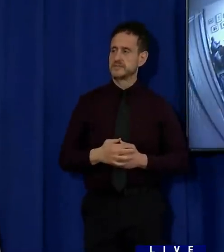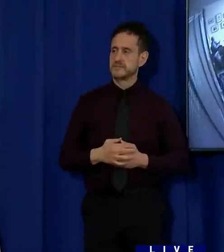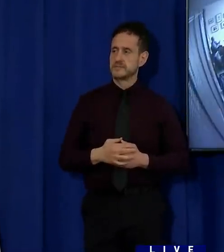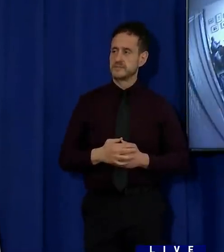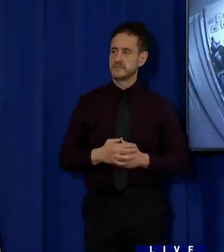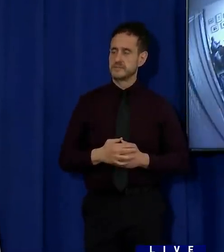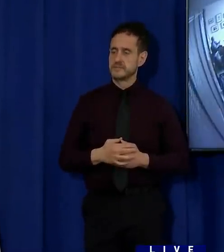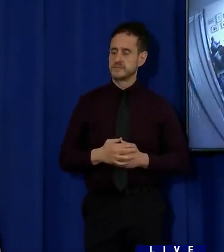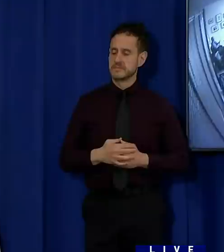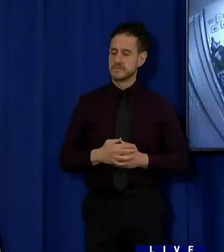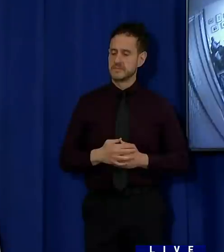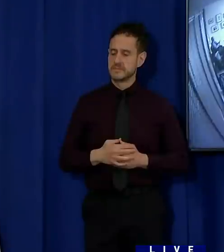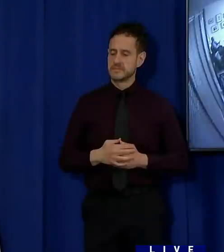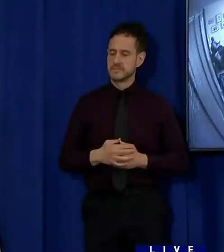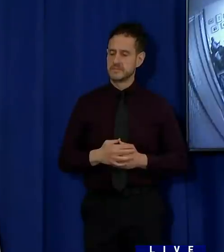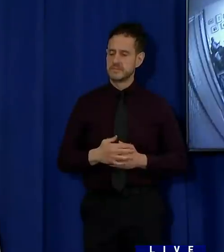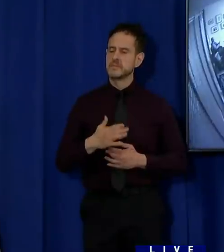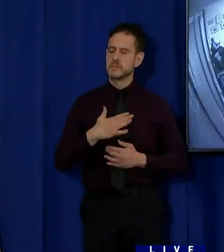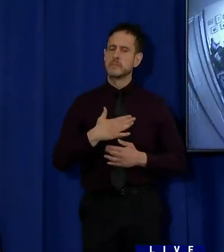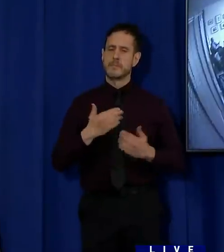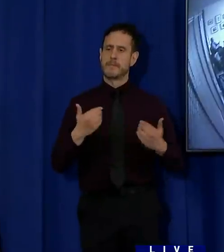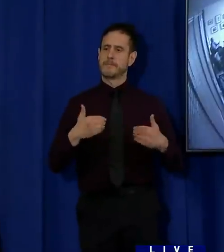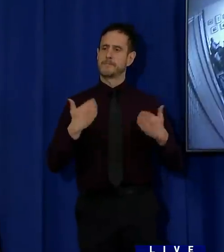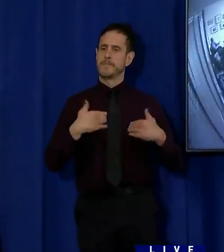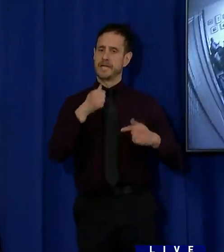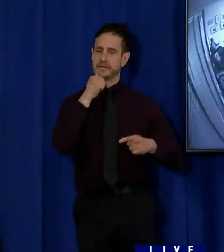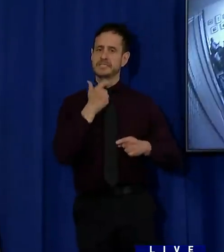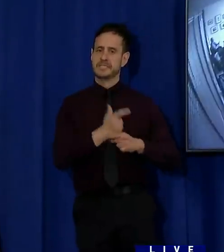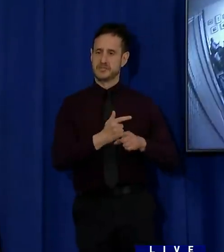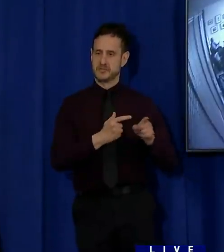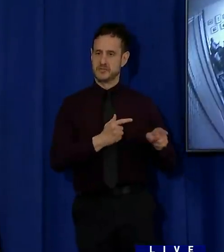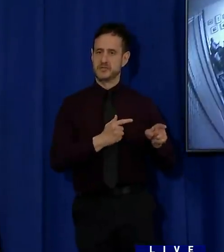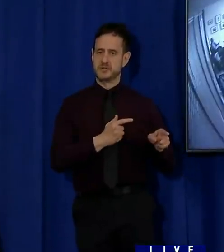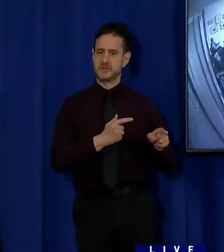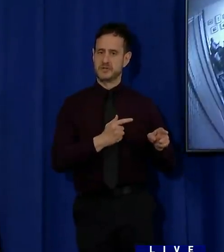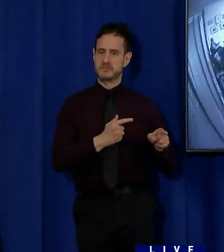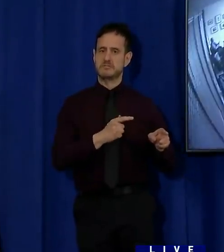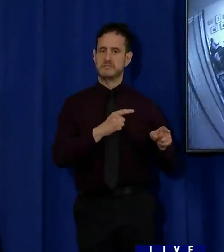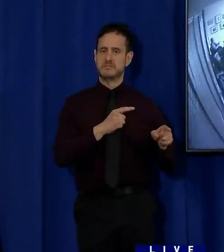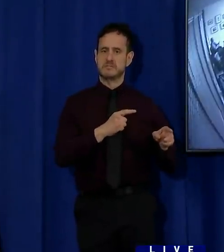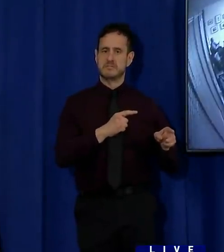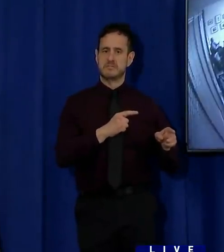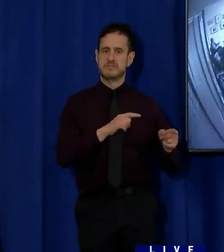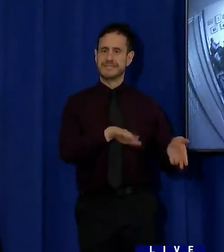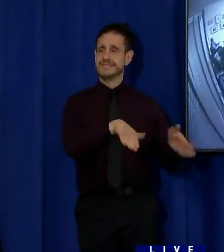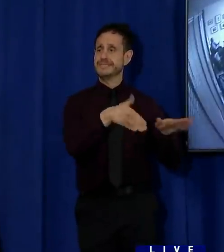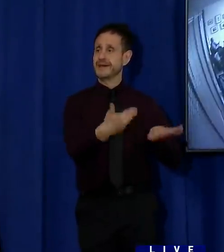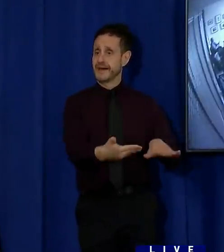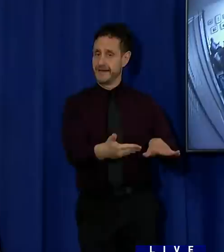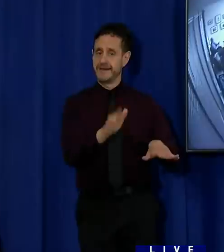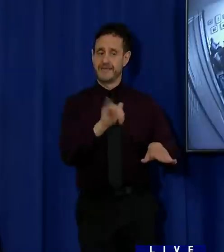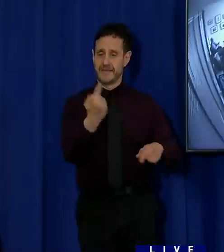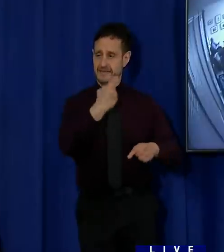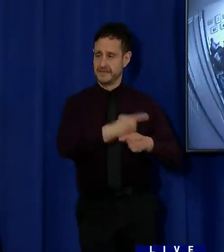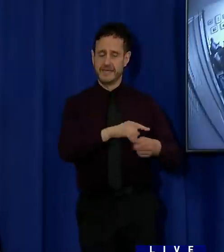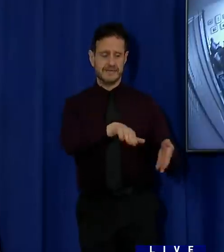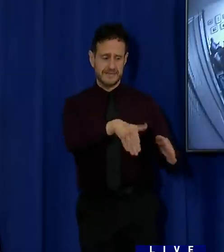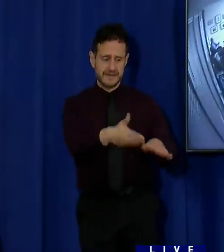My youngest sister, Judy, passed that very day.